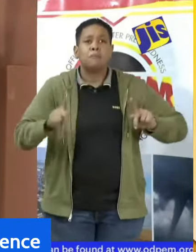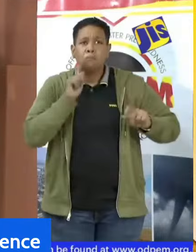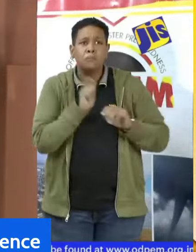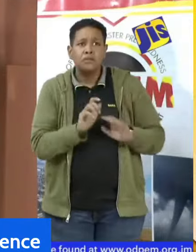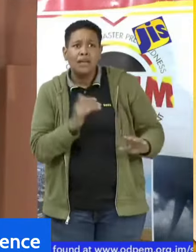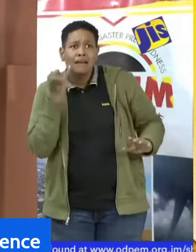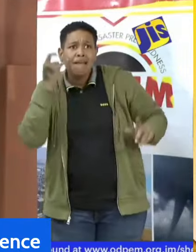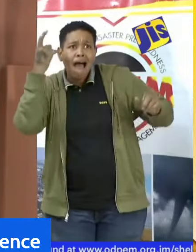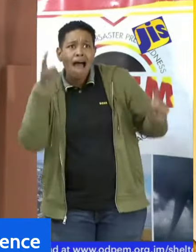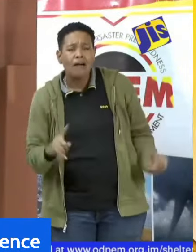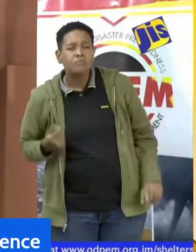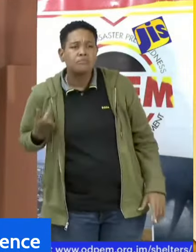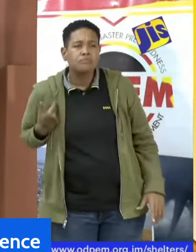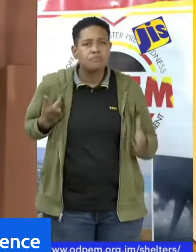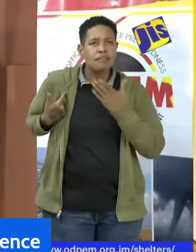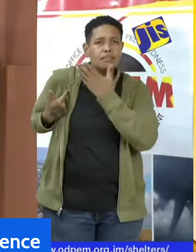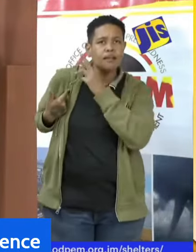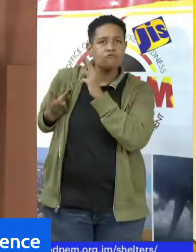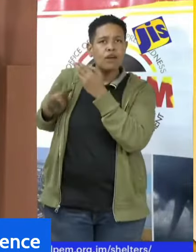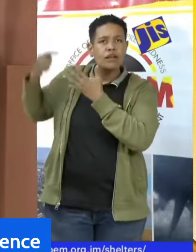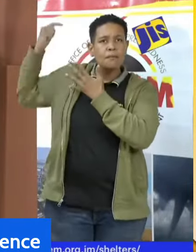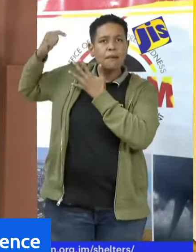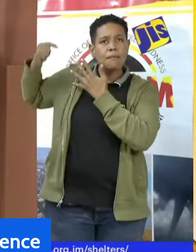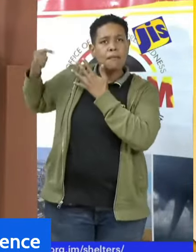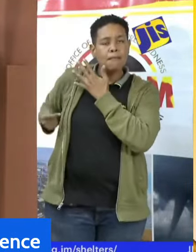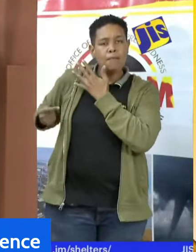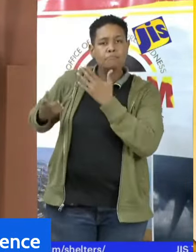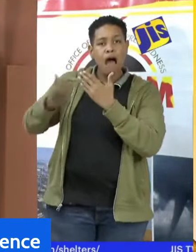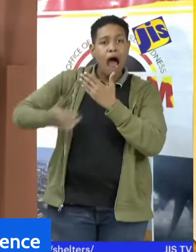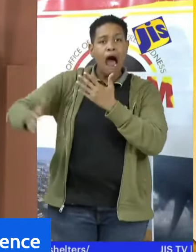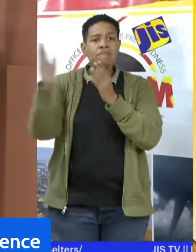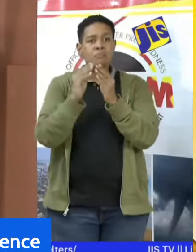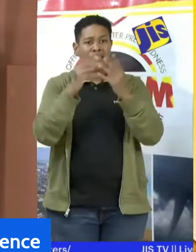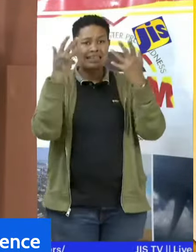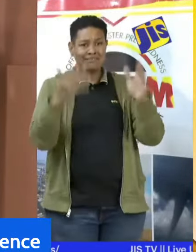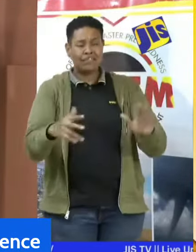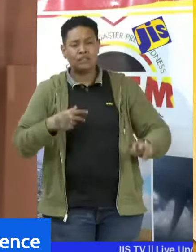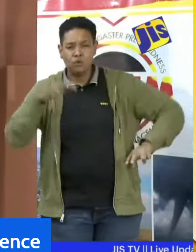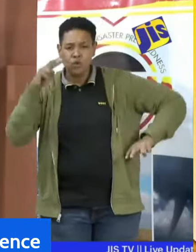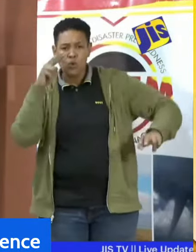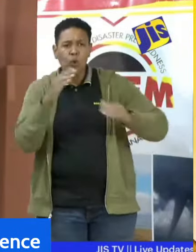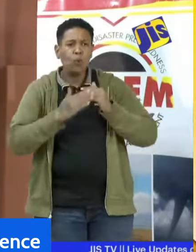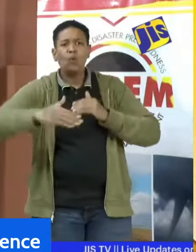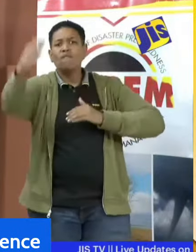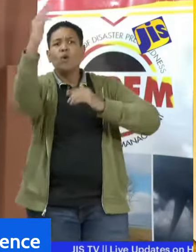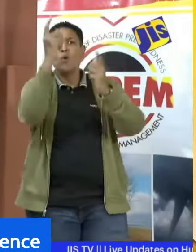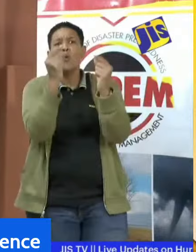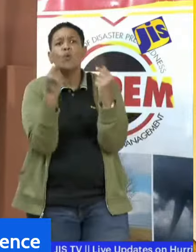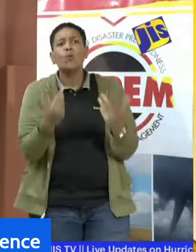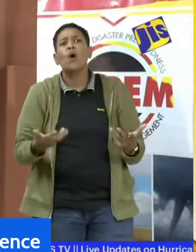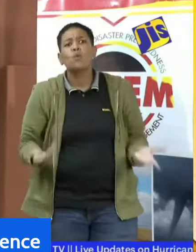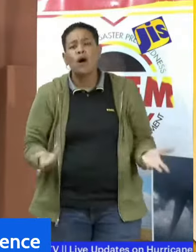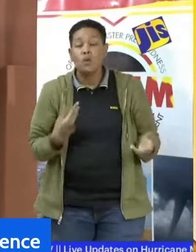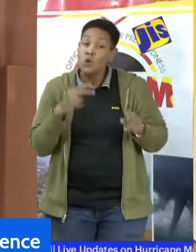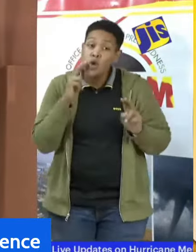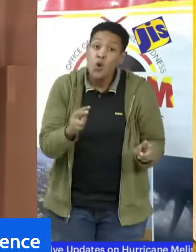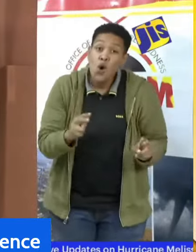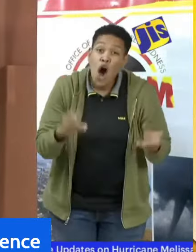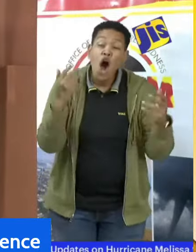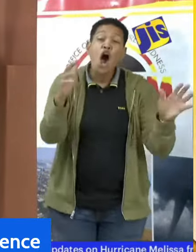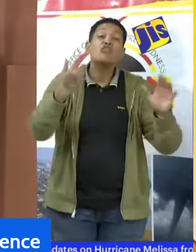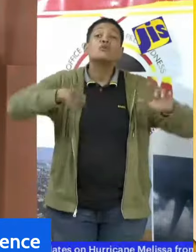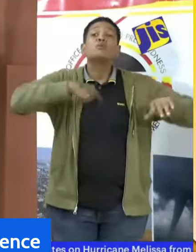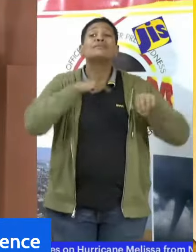people. And when we meet after these meetings, we look at the way forward. Already